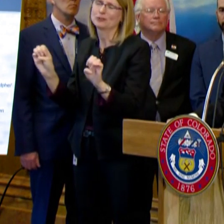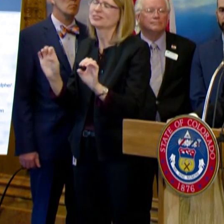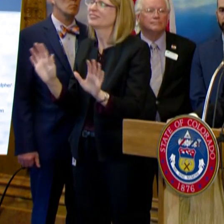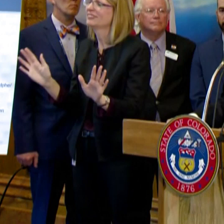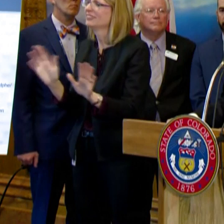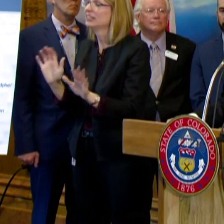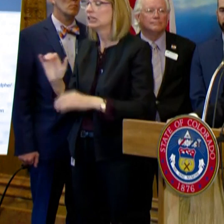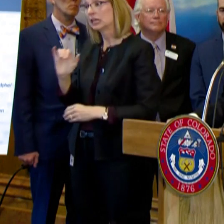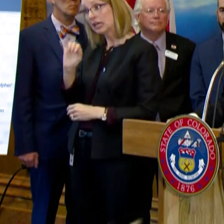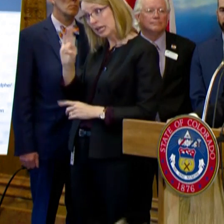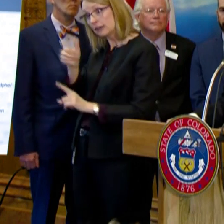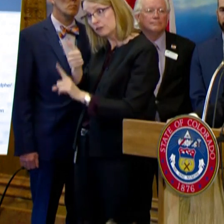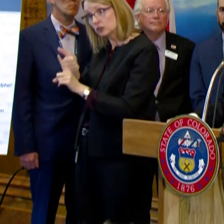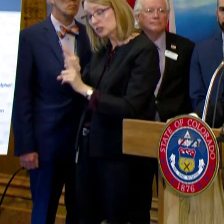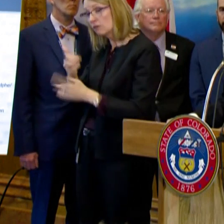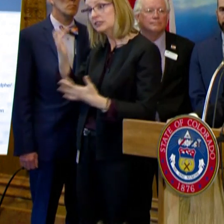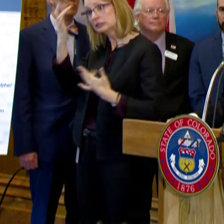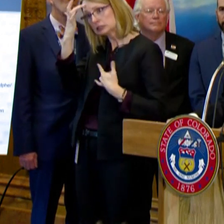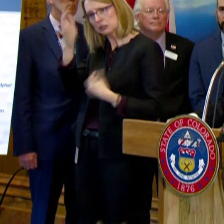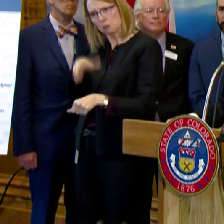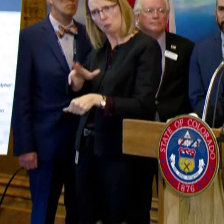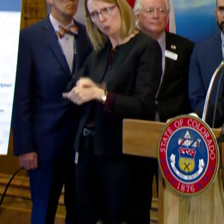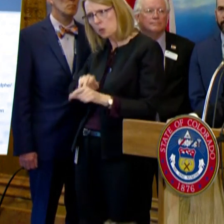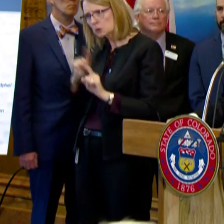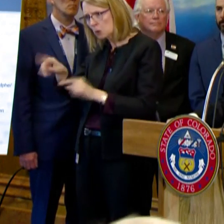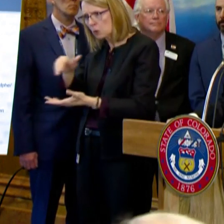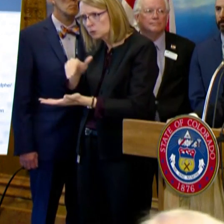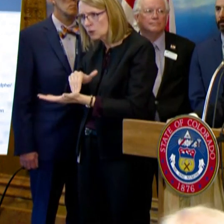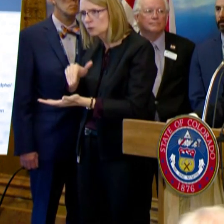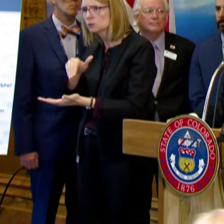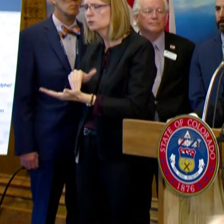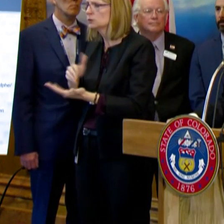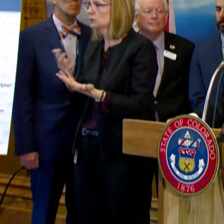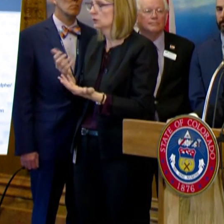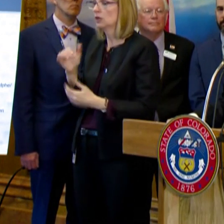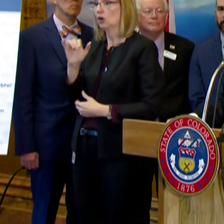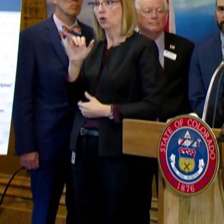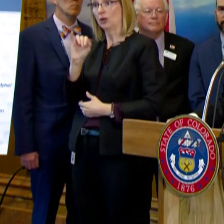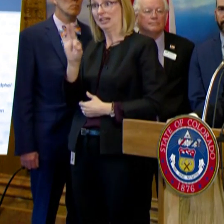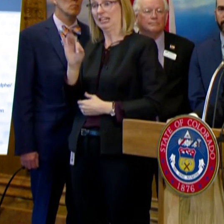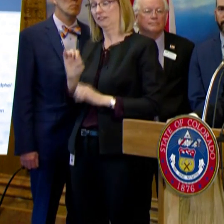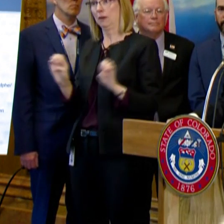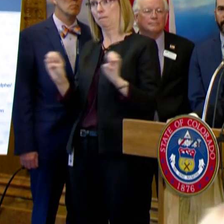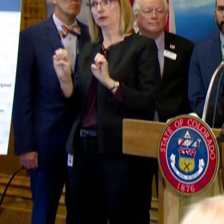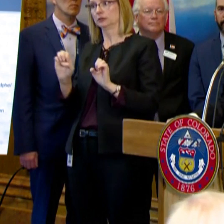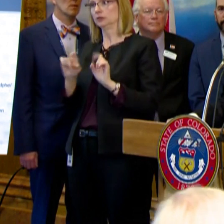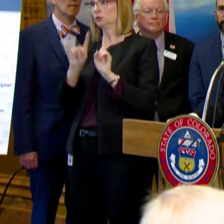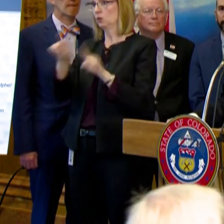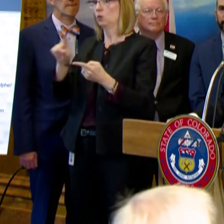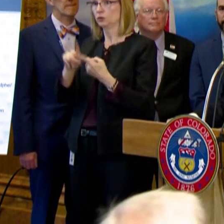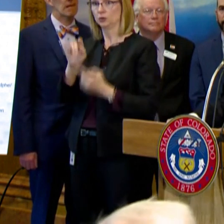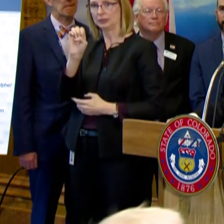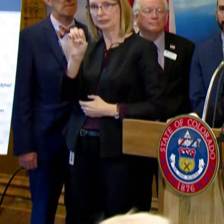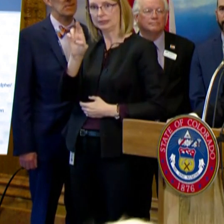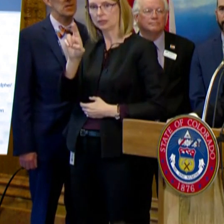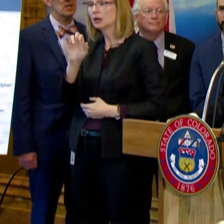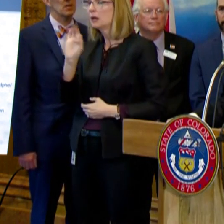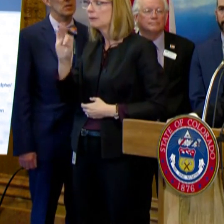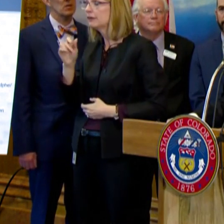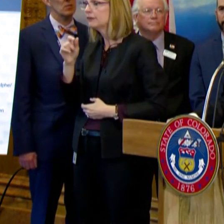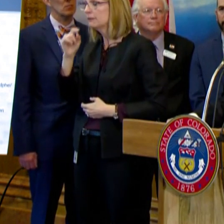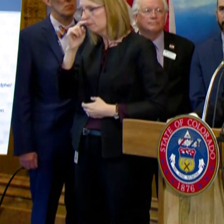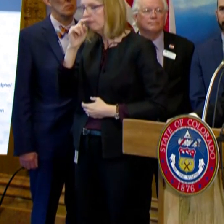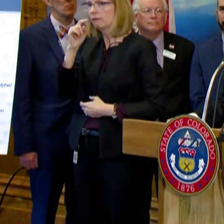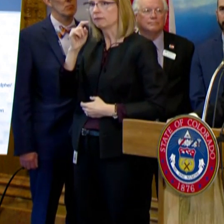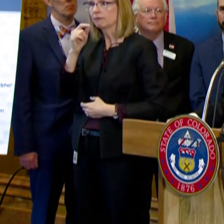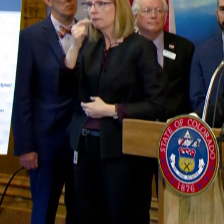you are very ill, you should see your doctor, or if it's urgent, go to the emergency room. But if you have a sniffle or a small